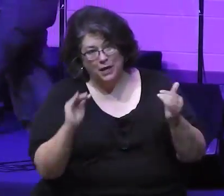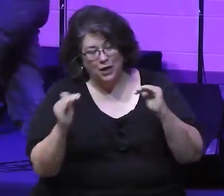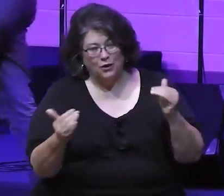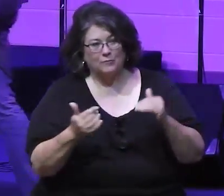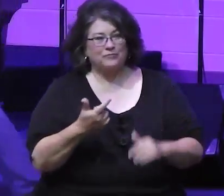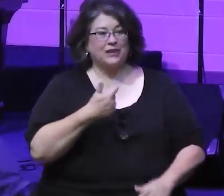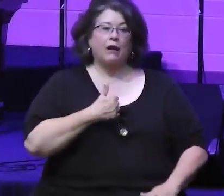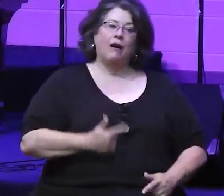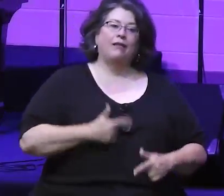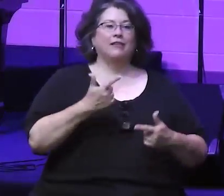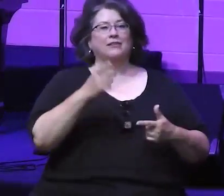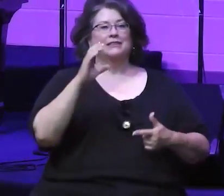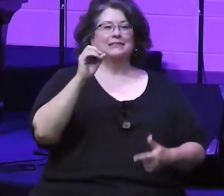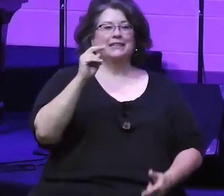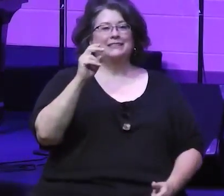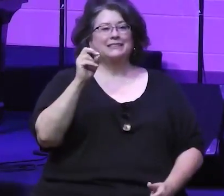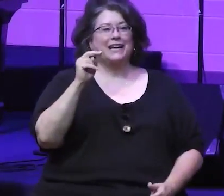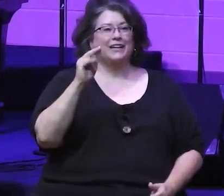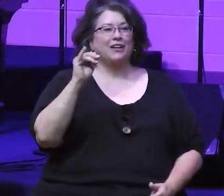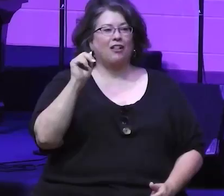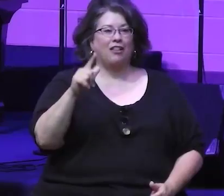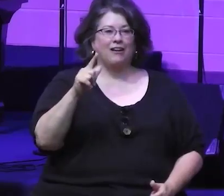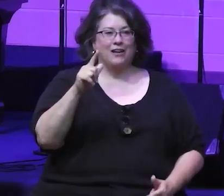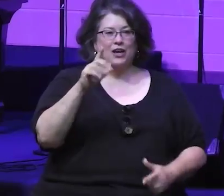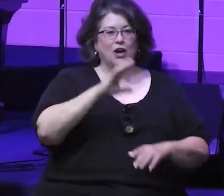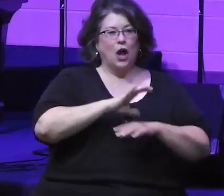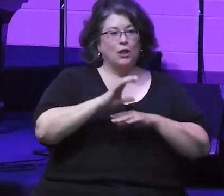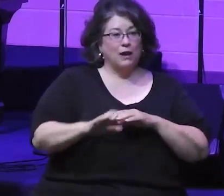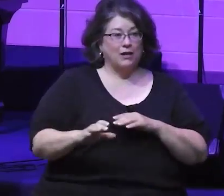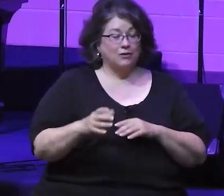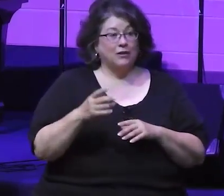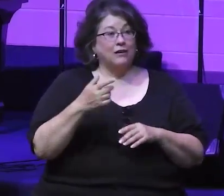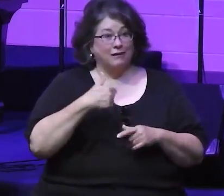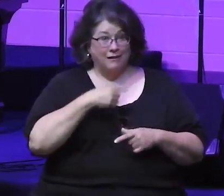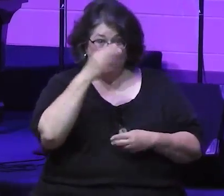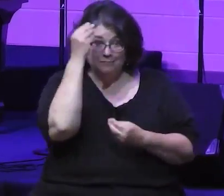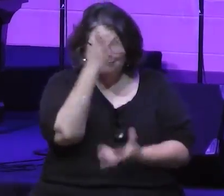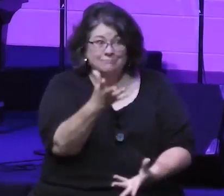Centennial, Colorado. Can I tell you the 3 idols of Centennial, Colorado?